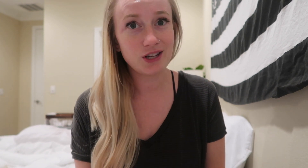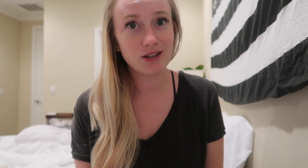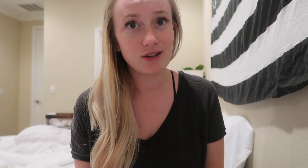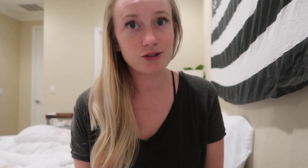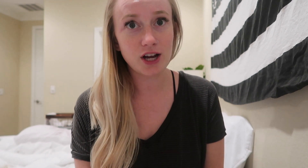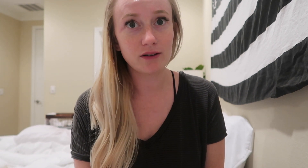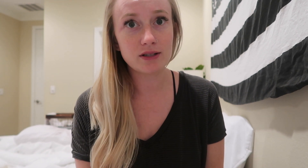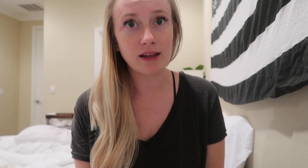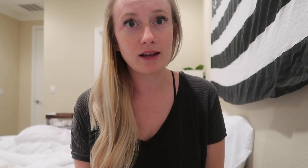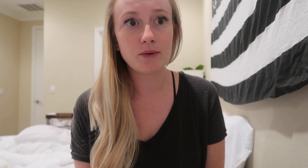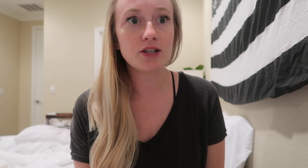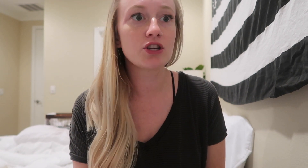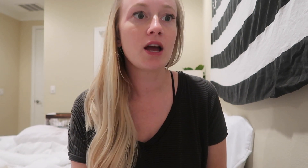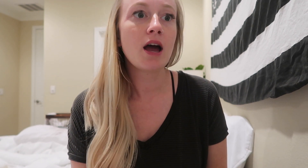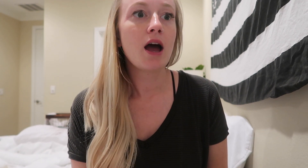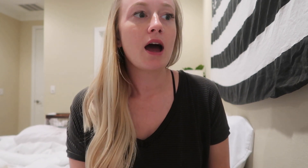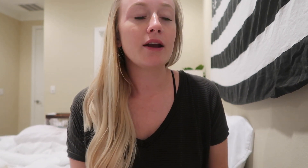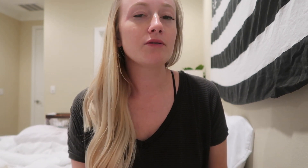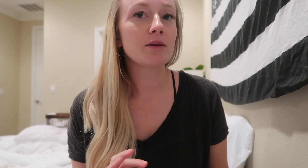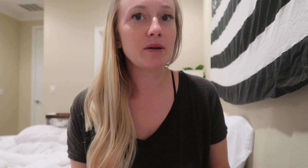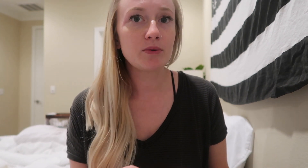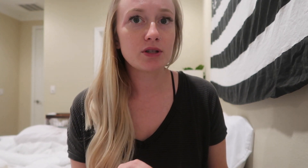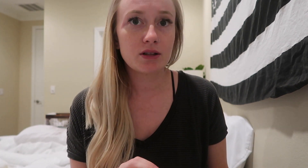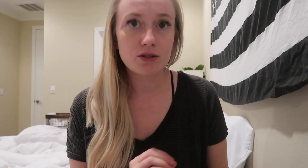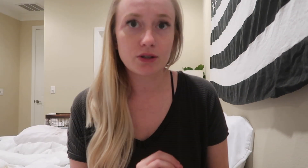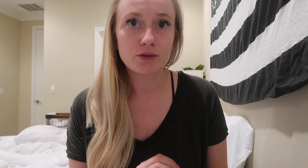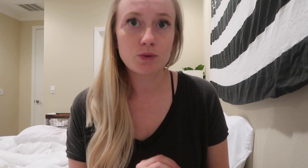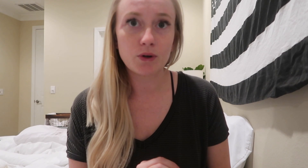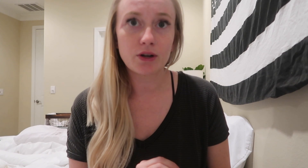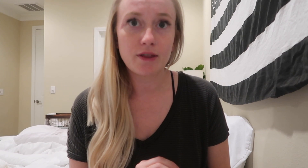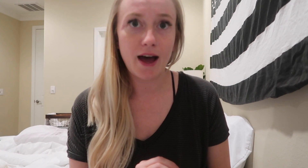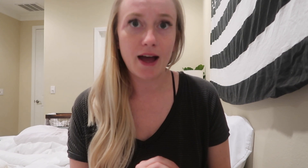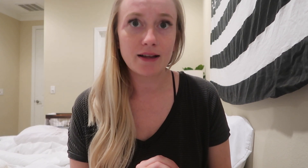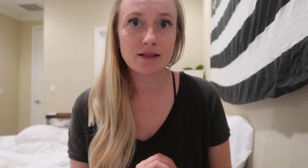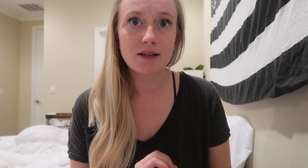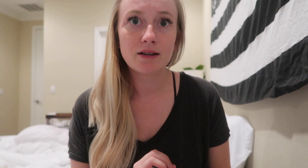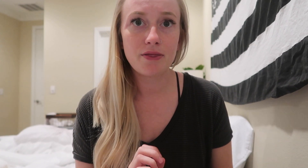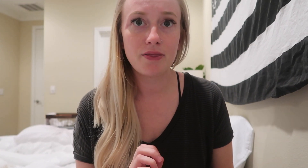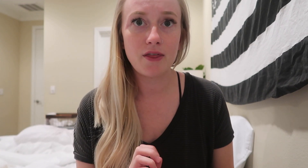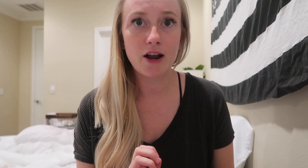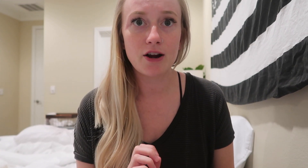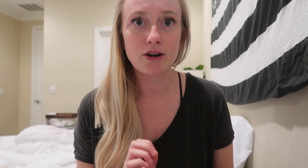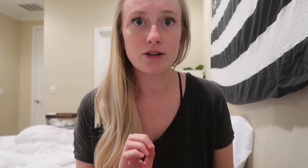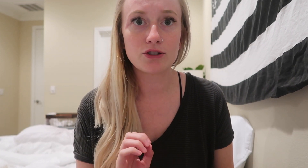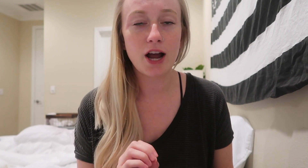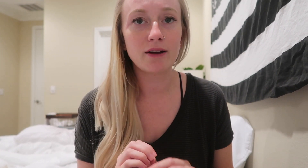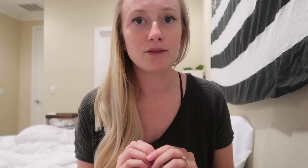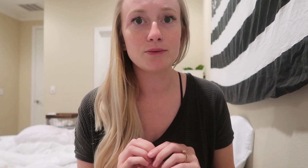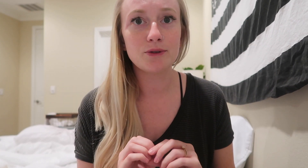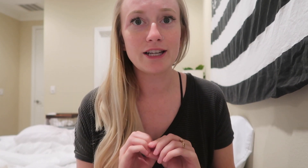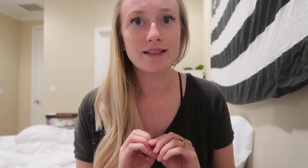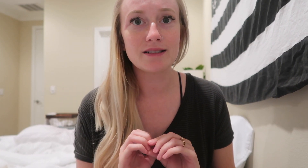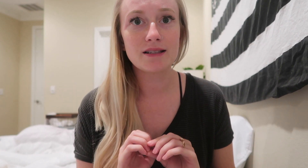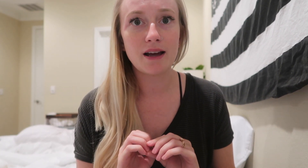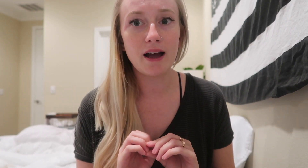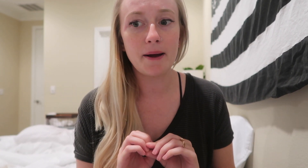teaching your child sign language. I know some people's concerns were that their child would